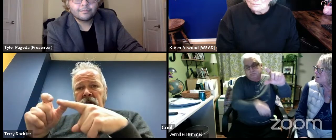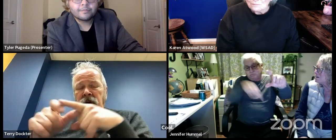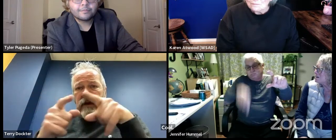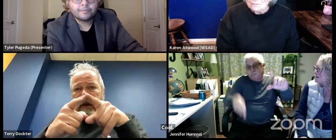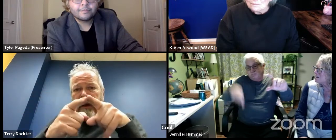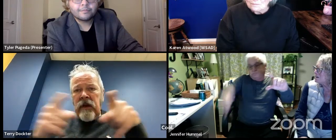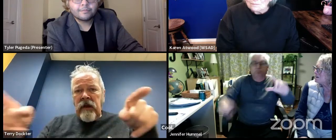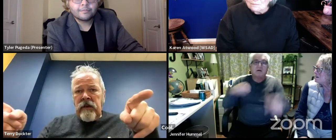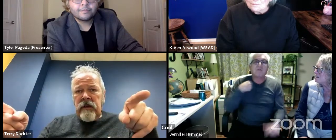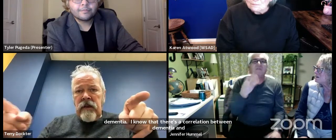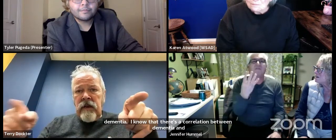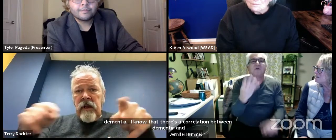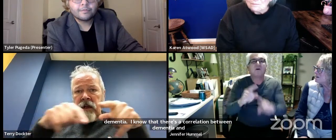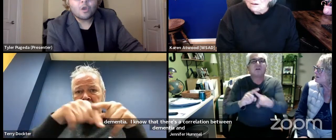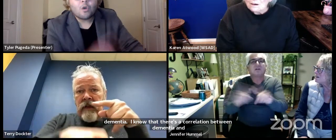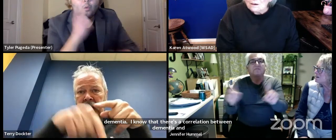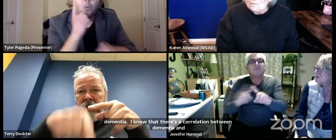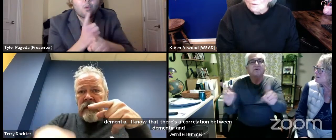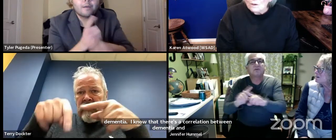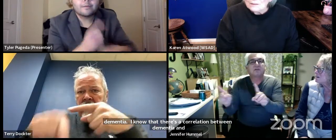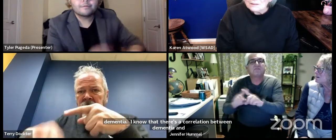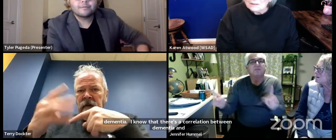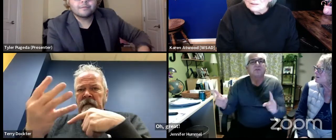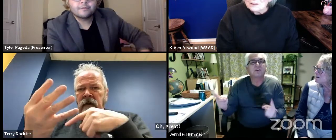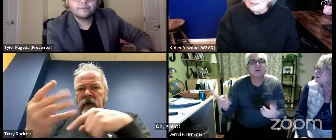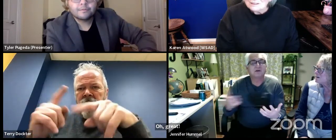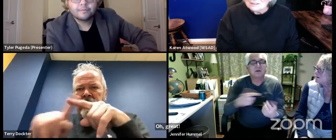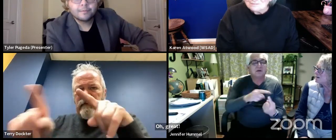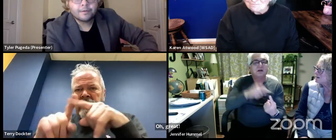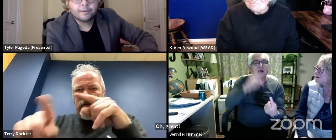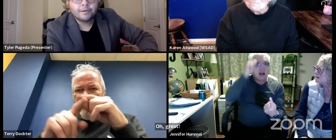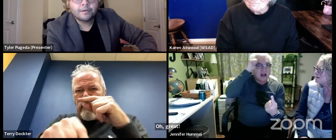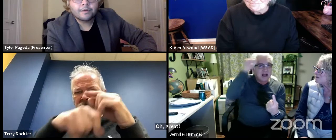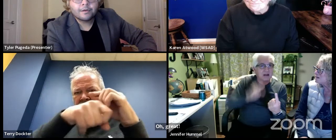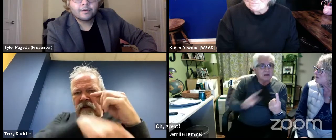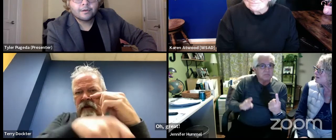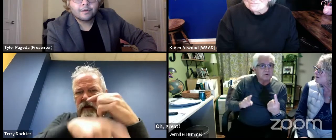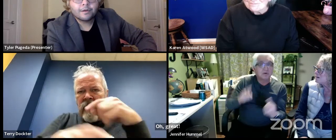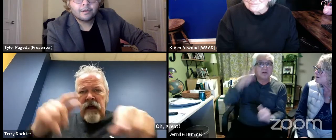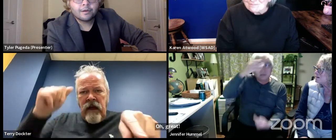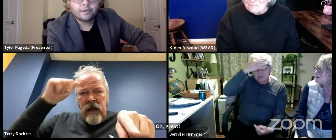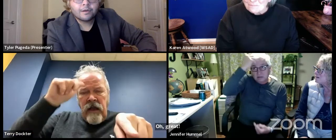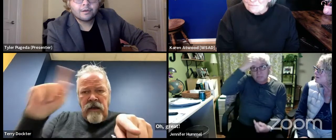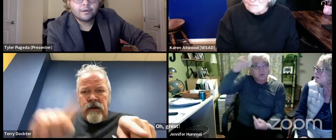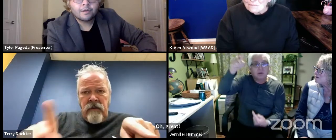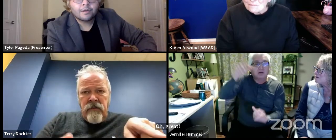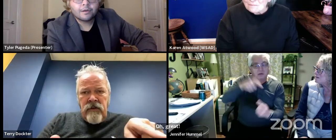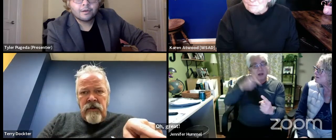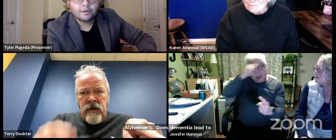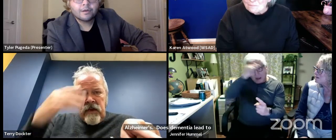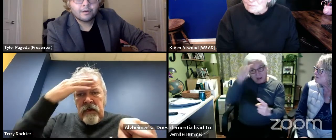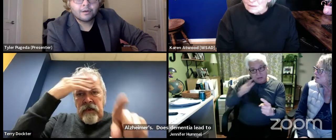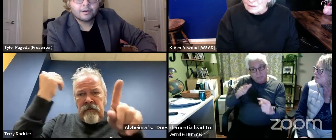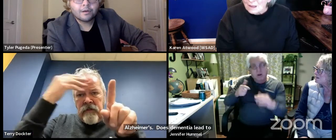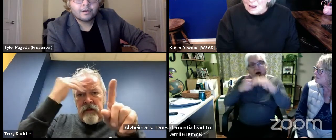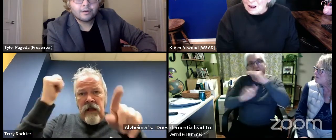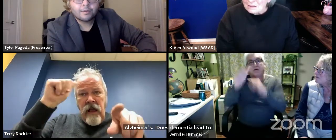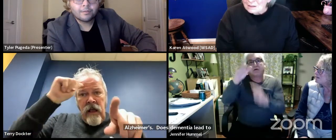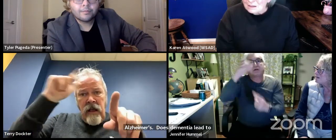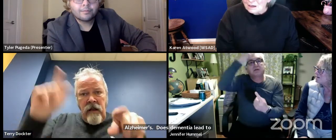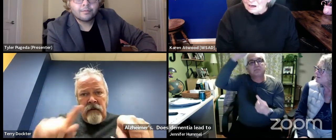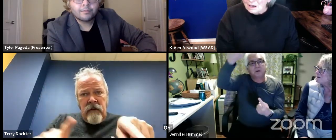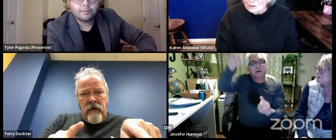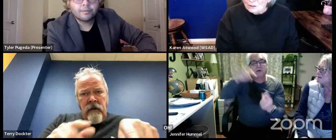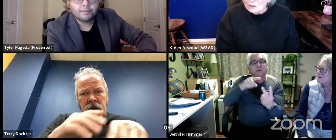is a huge word that has a lot of different meanings. There's actually 4 different categories of dementia. There's Alzheimer's,